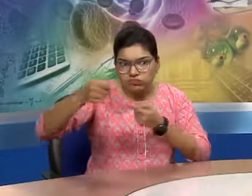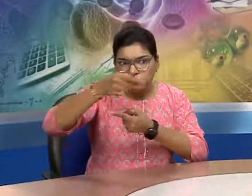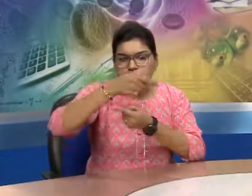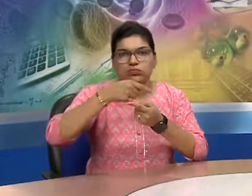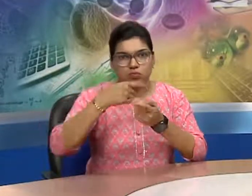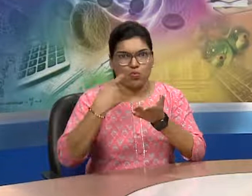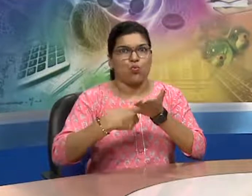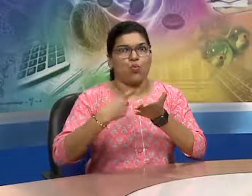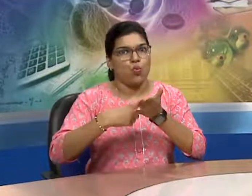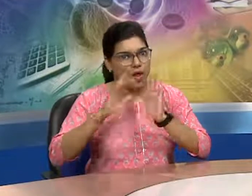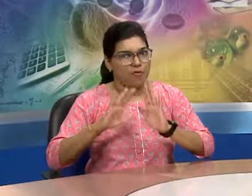in which